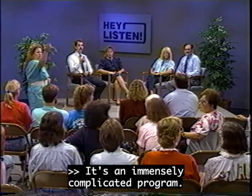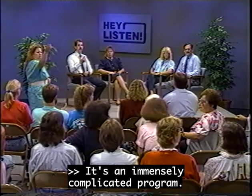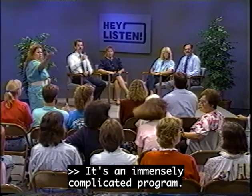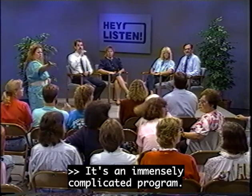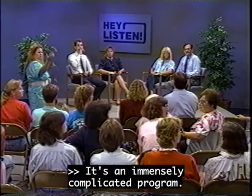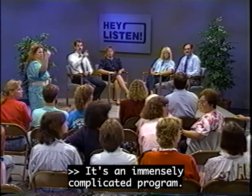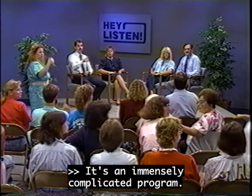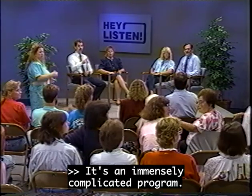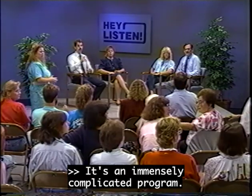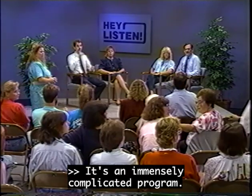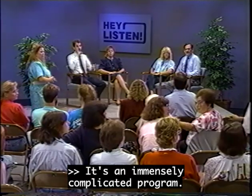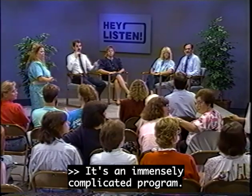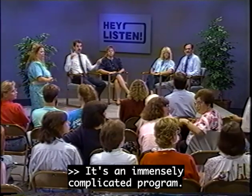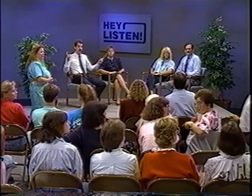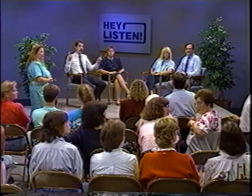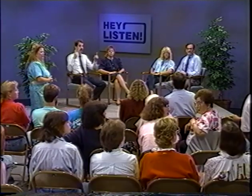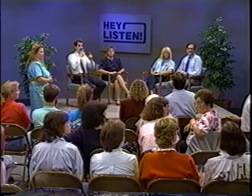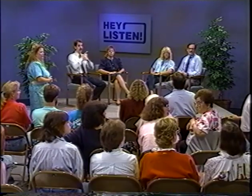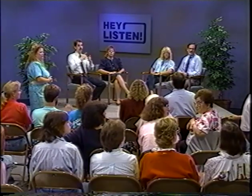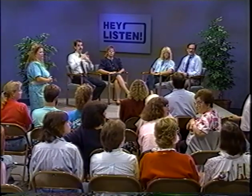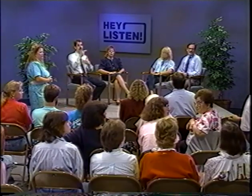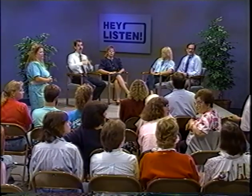immensely complicated program.